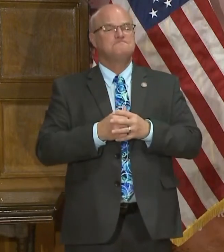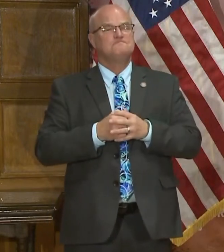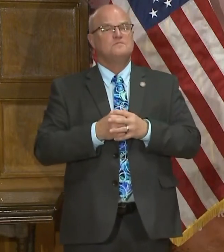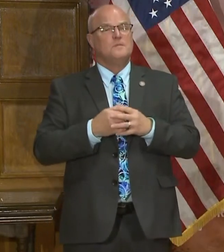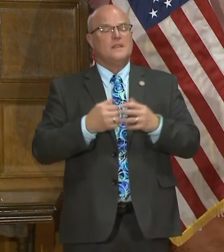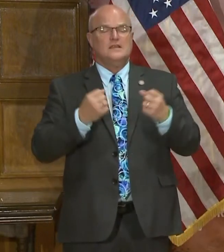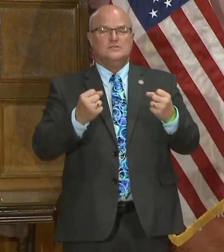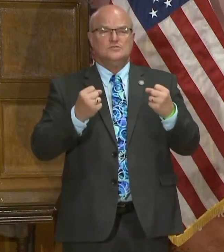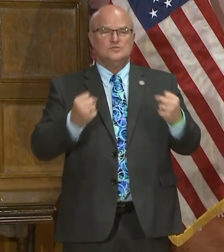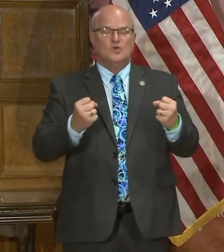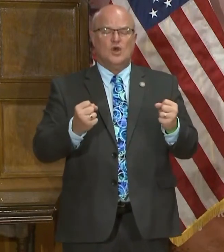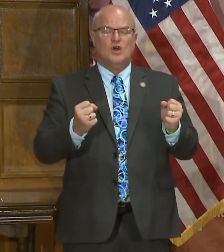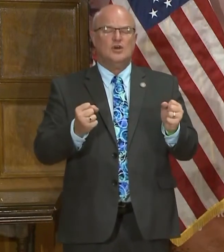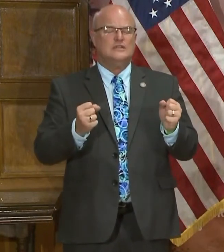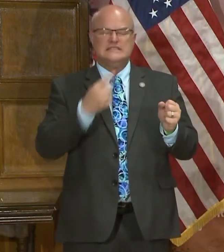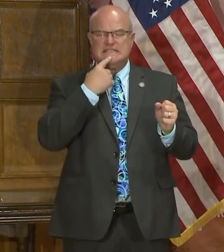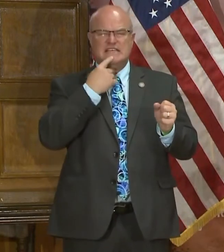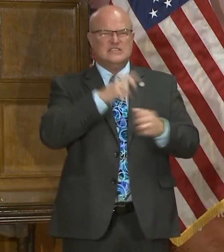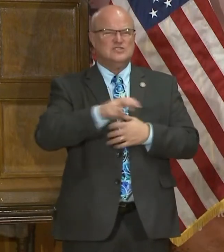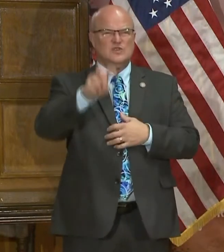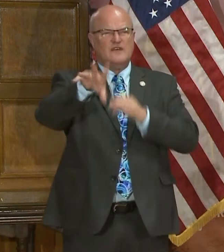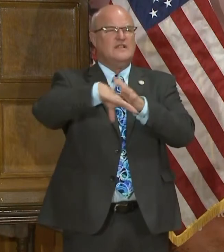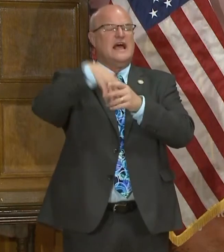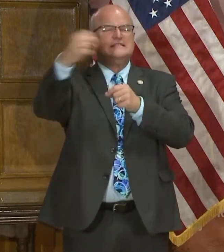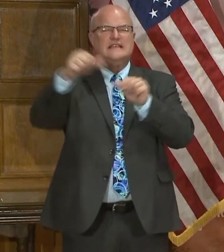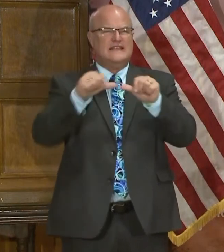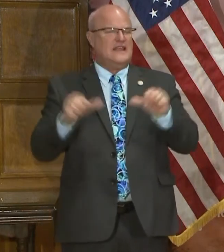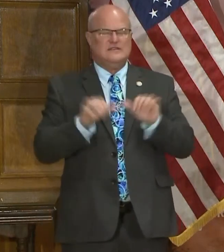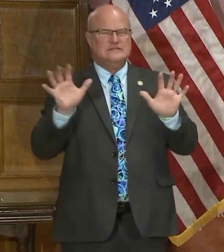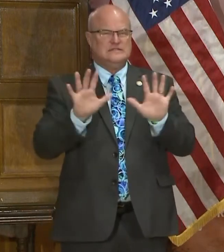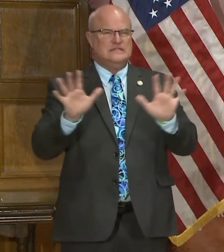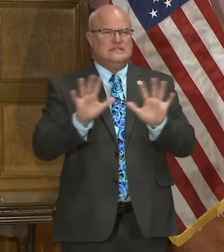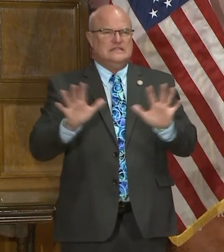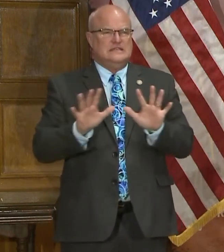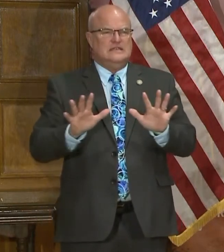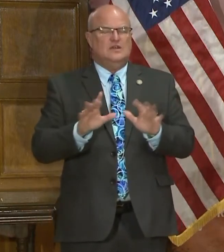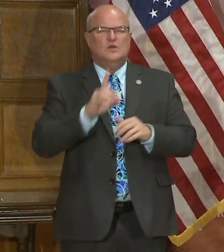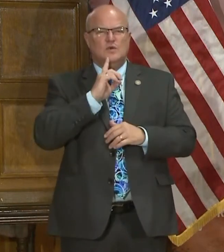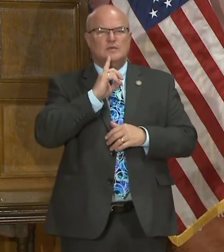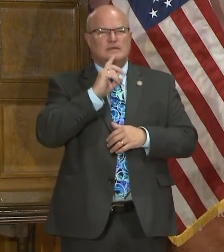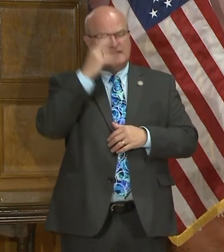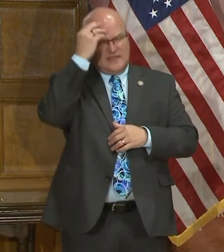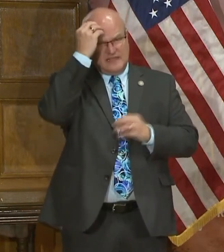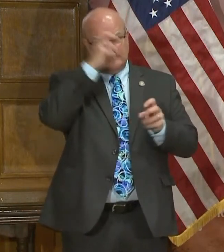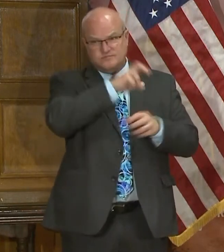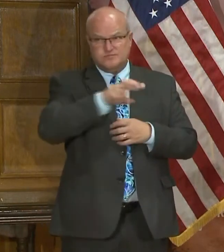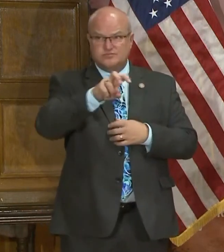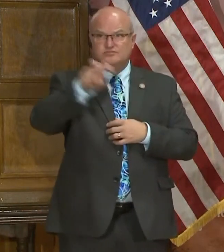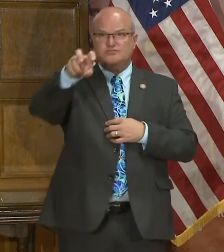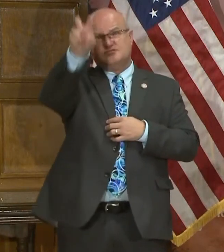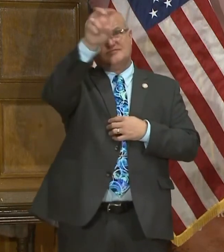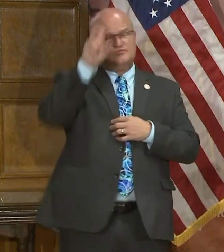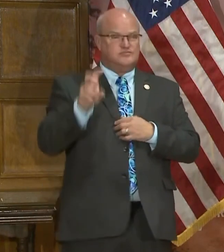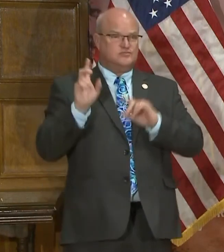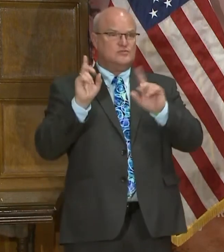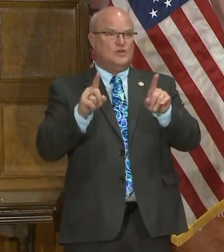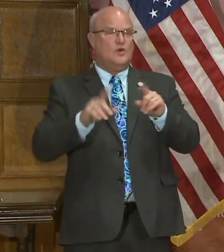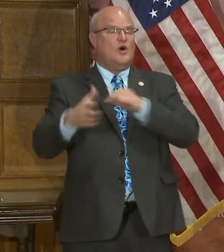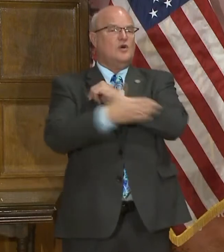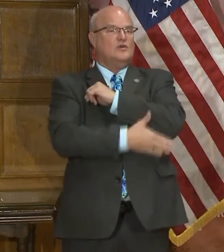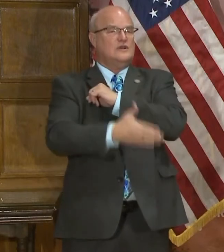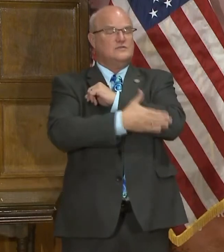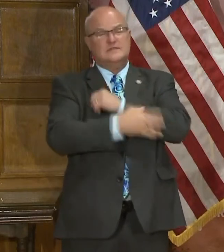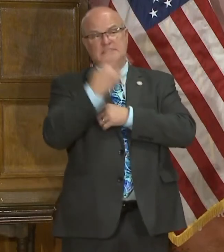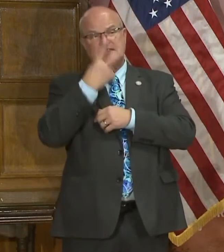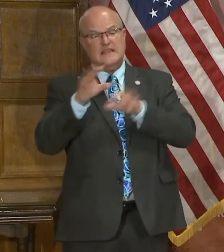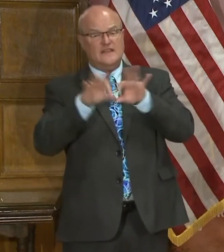they're strongly discouraging travel outside of the area. So you should not really be thinking of traveling a lot to go across the country to see